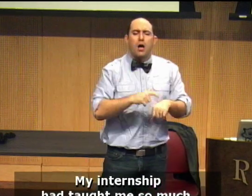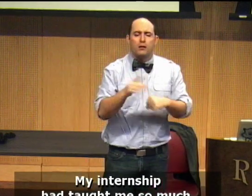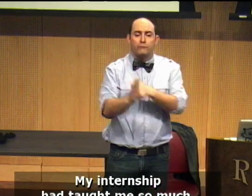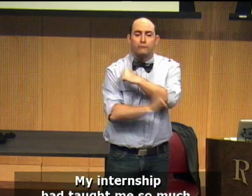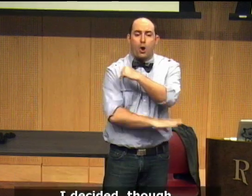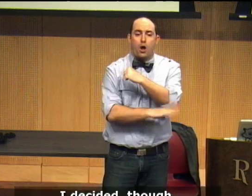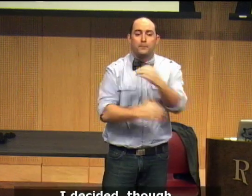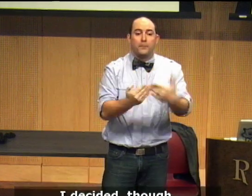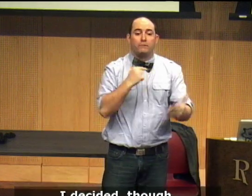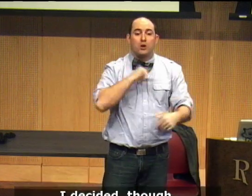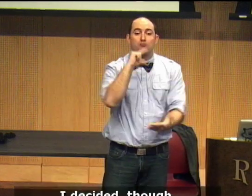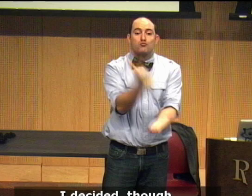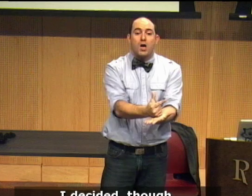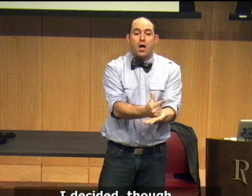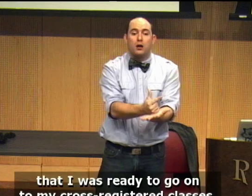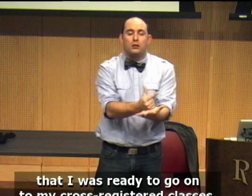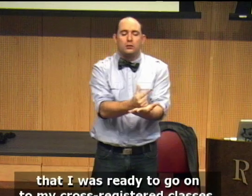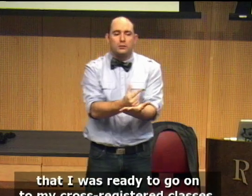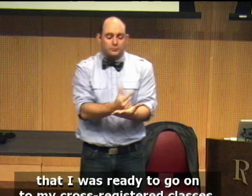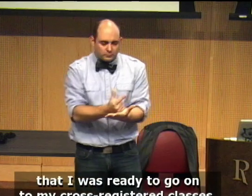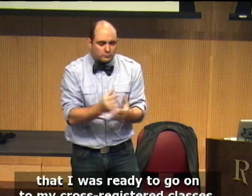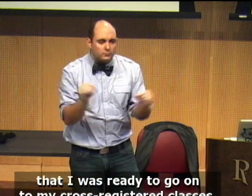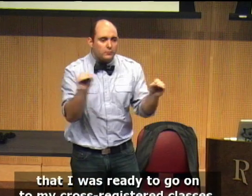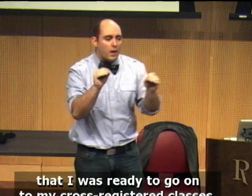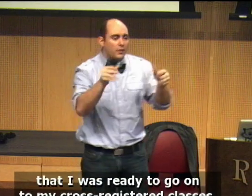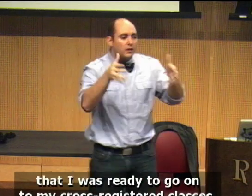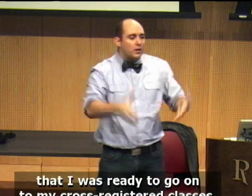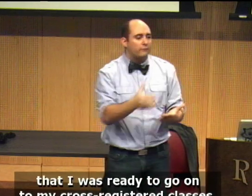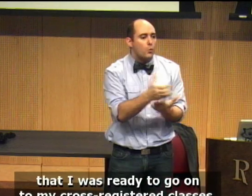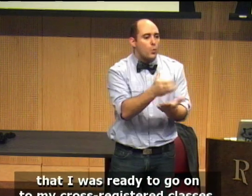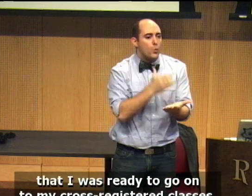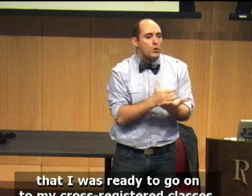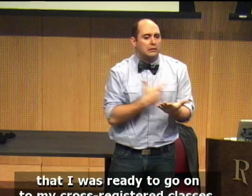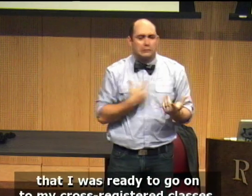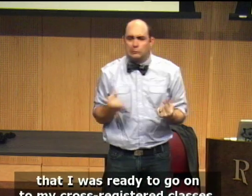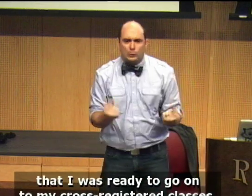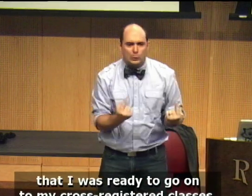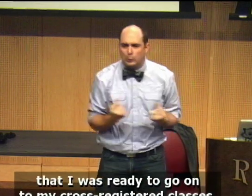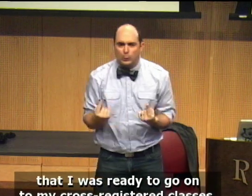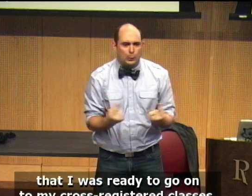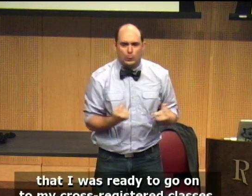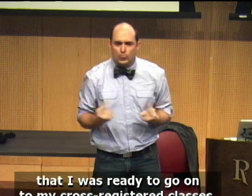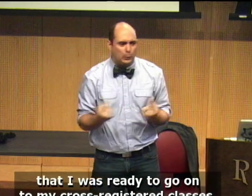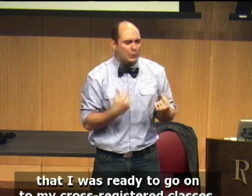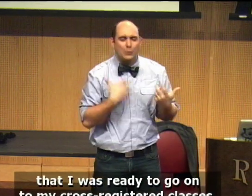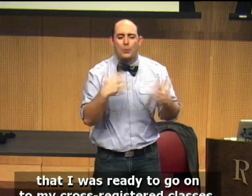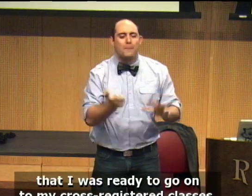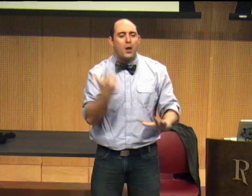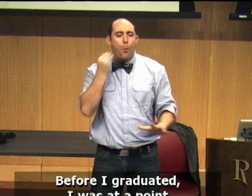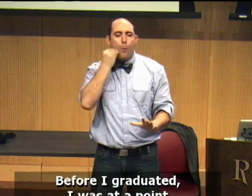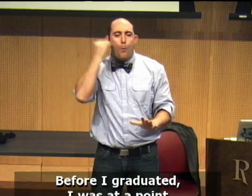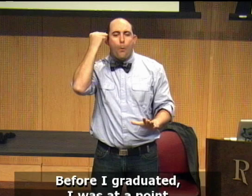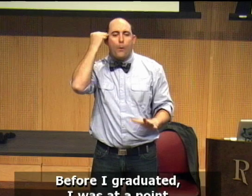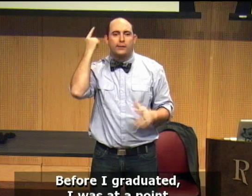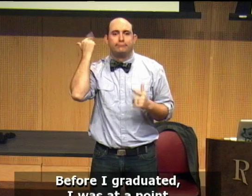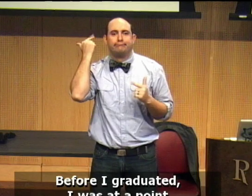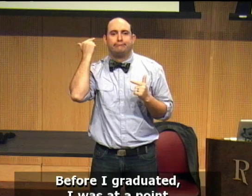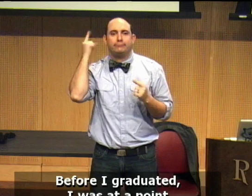so much. I decided, though, that I was ready to go on to my cross-registered classes. Before I